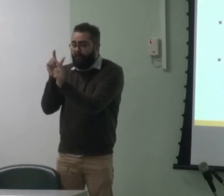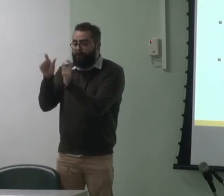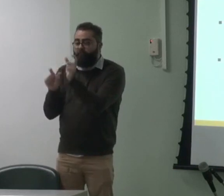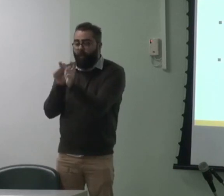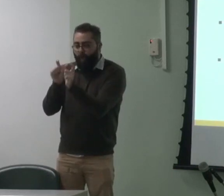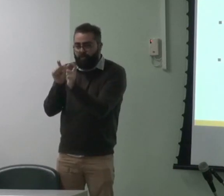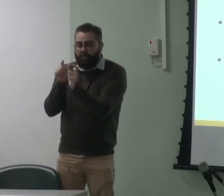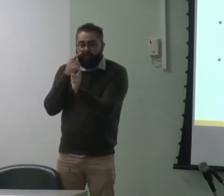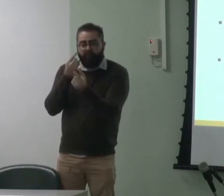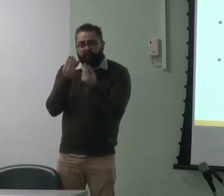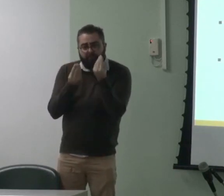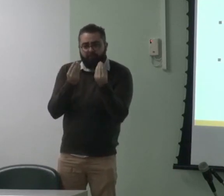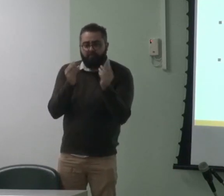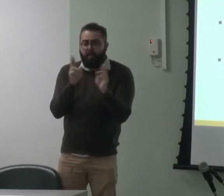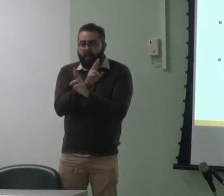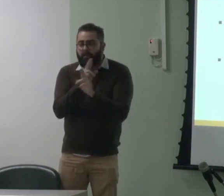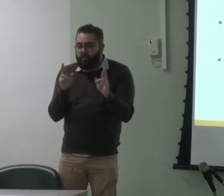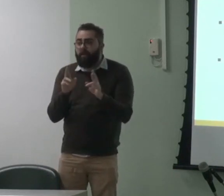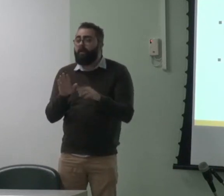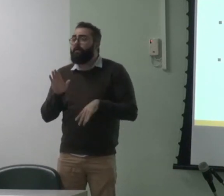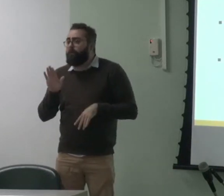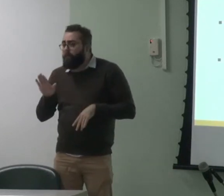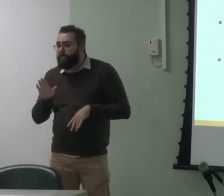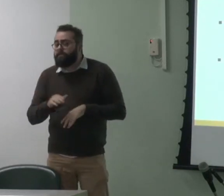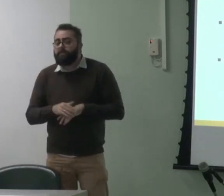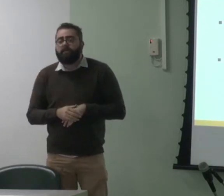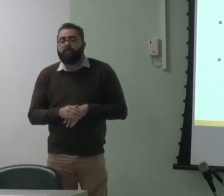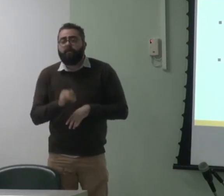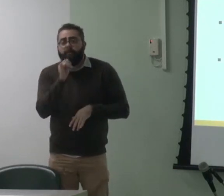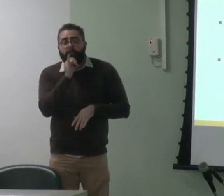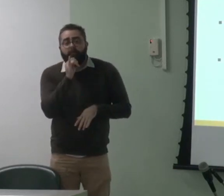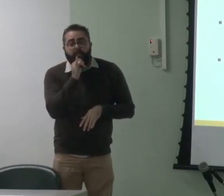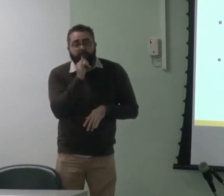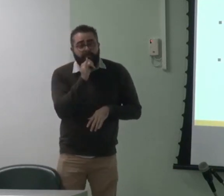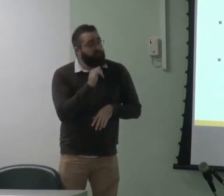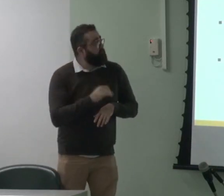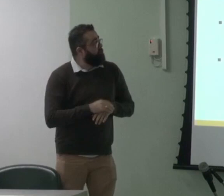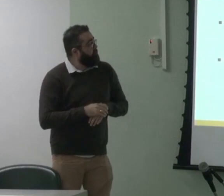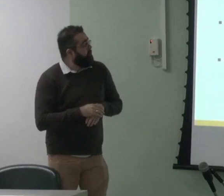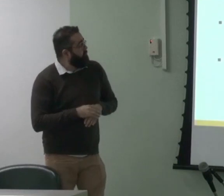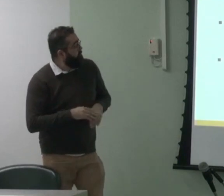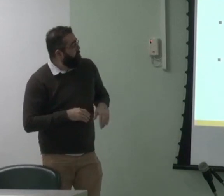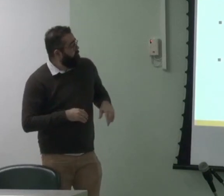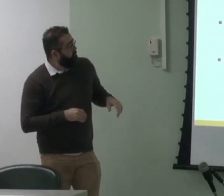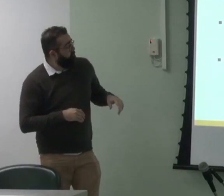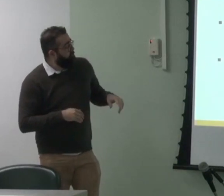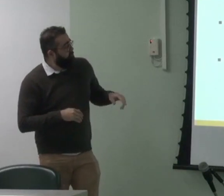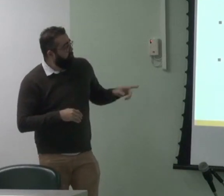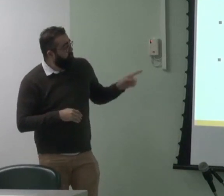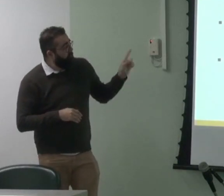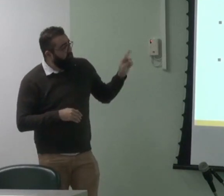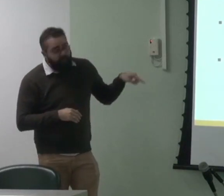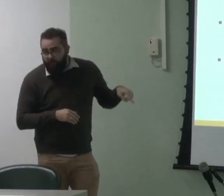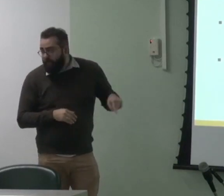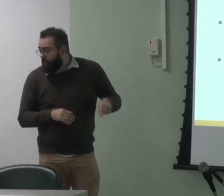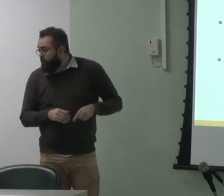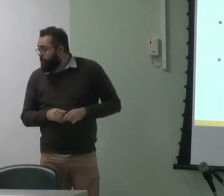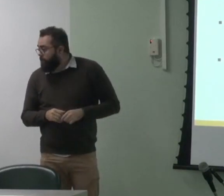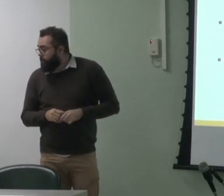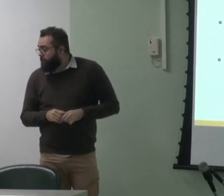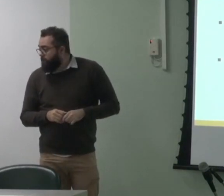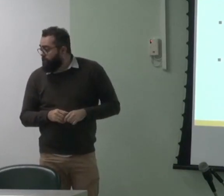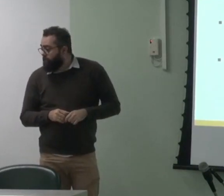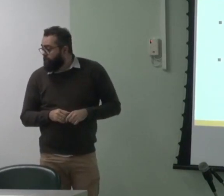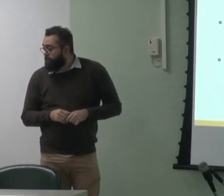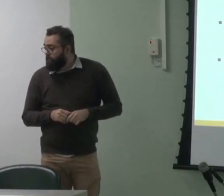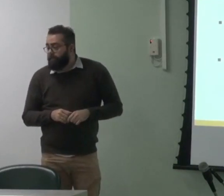also questions which have not been posed yet because there were no data for answering them. And